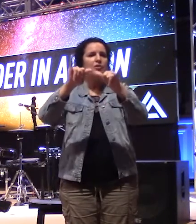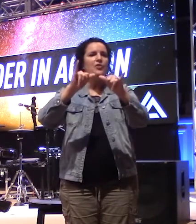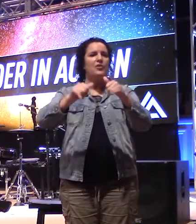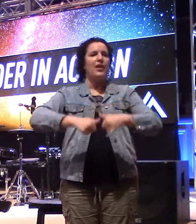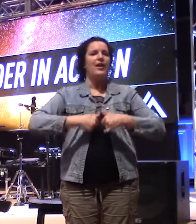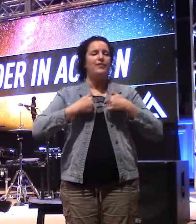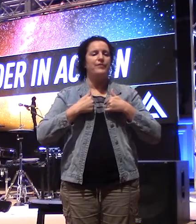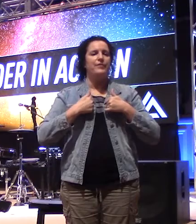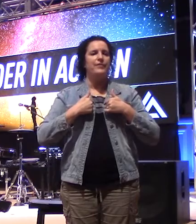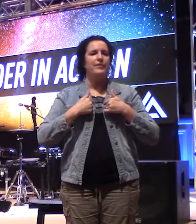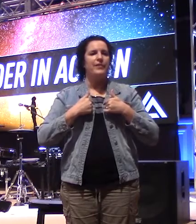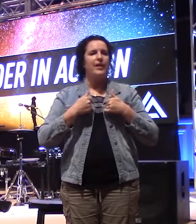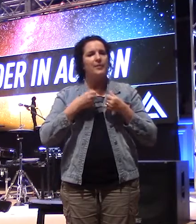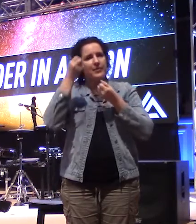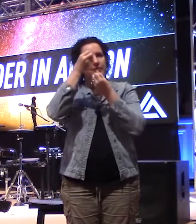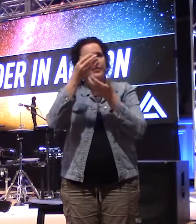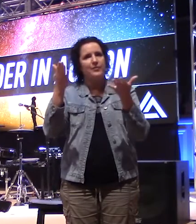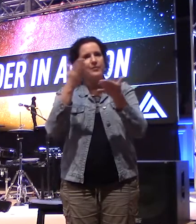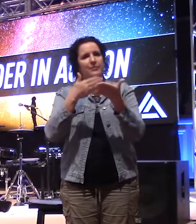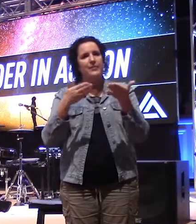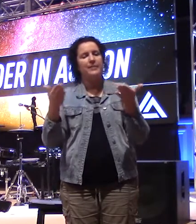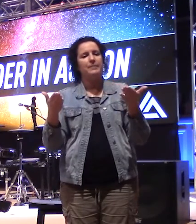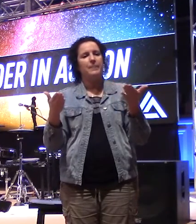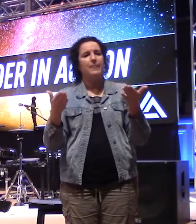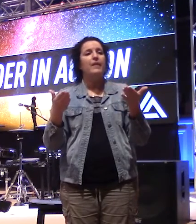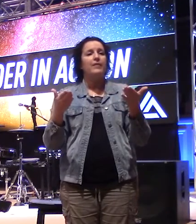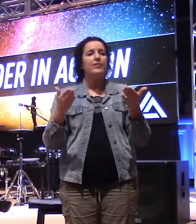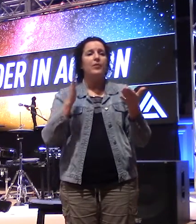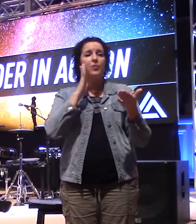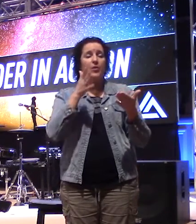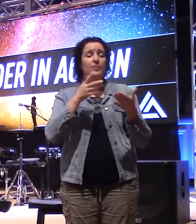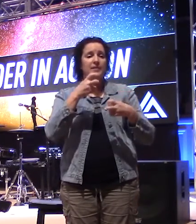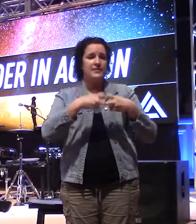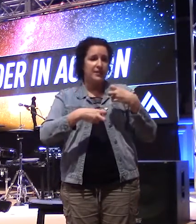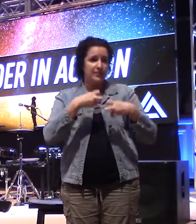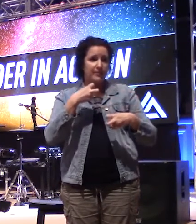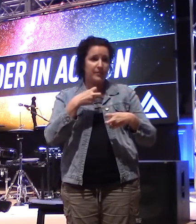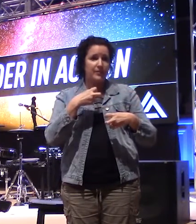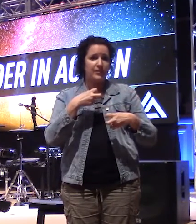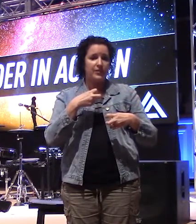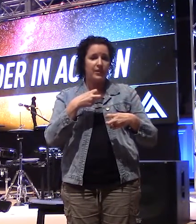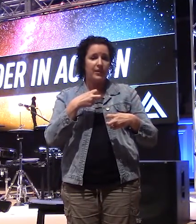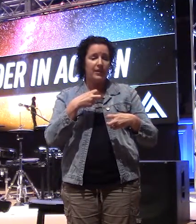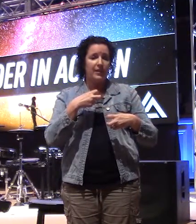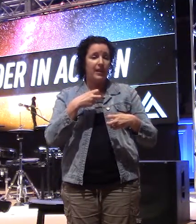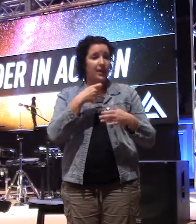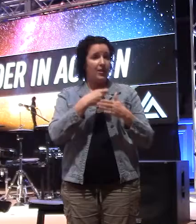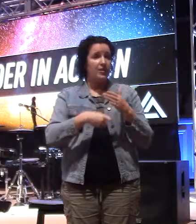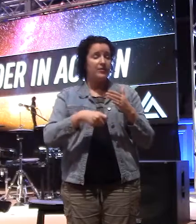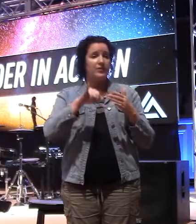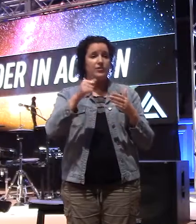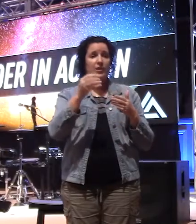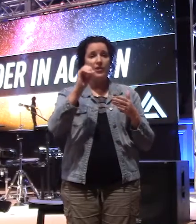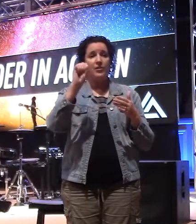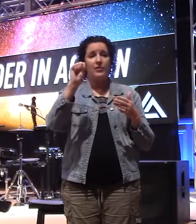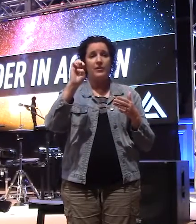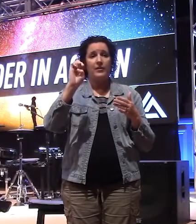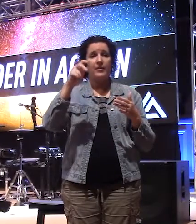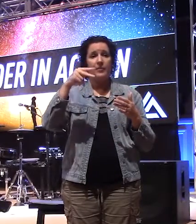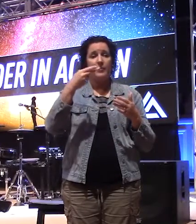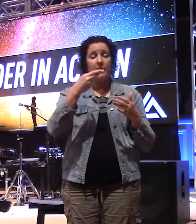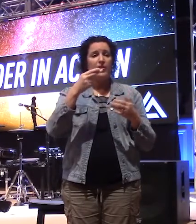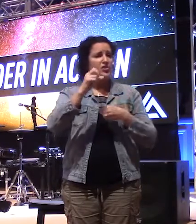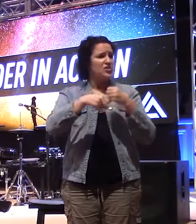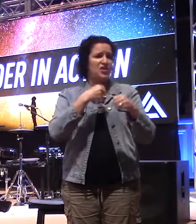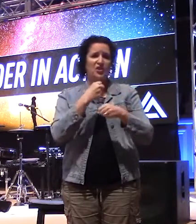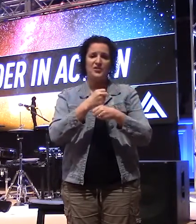I'm not saying it's going to be easy. There's going to be difficulty. It cost Joseph years of his life. It cost Paul